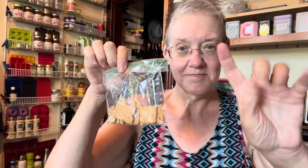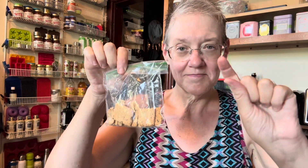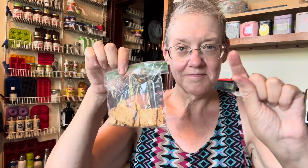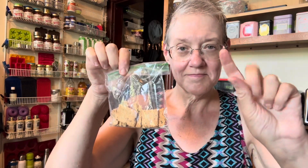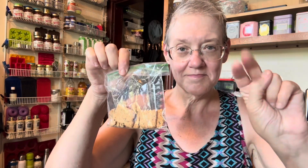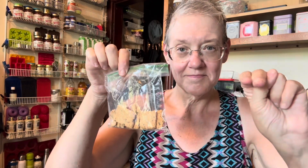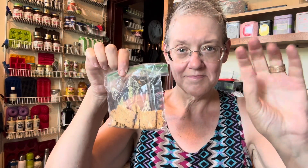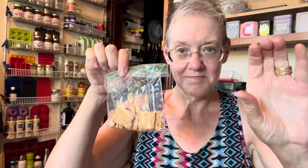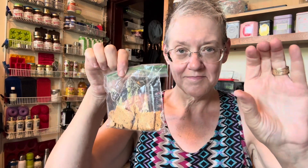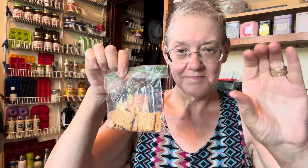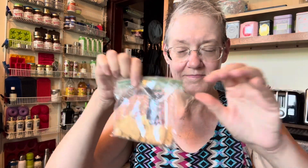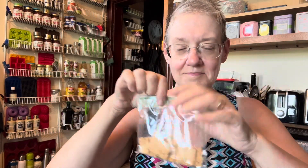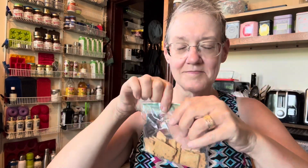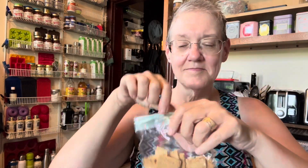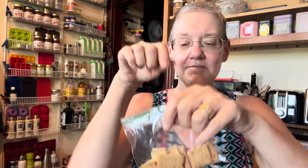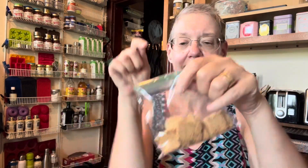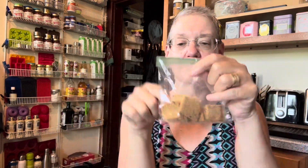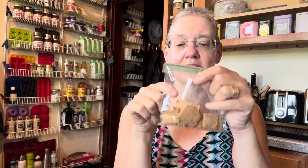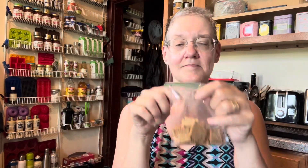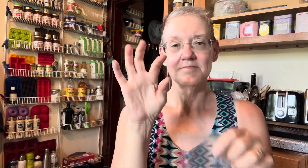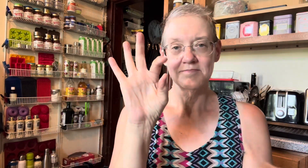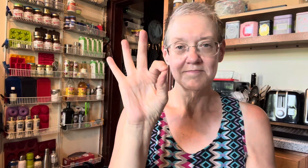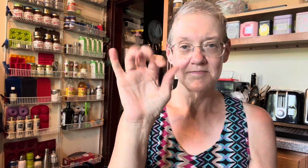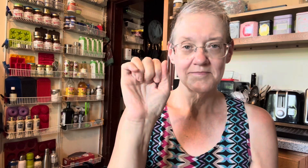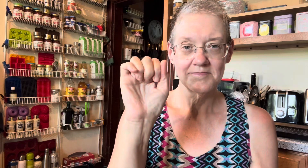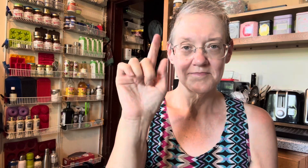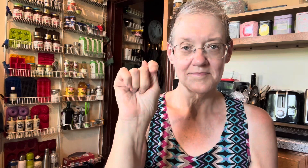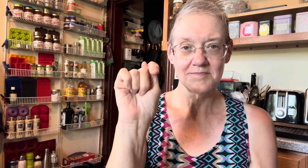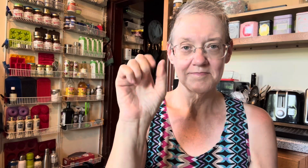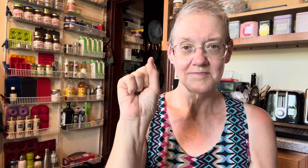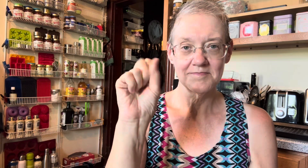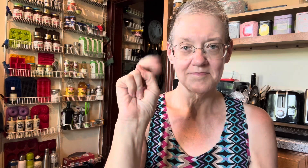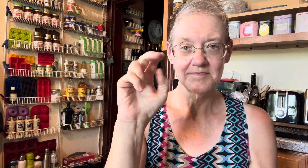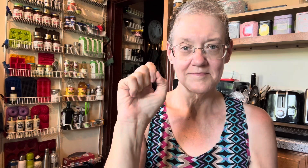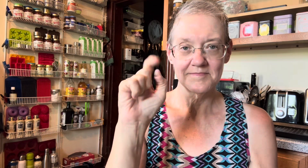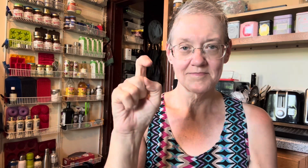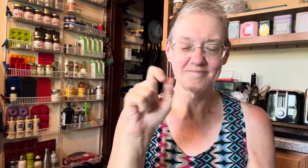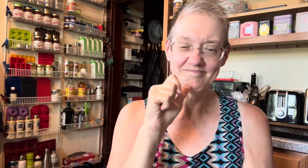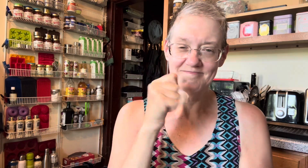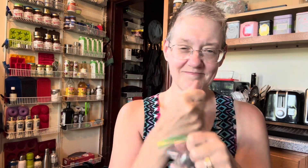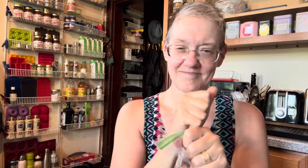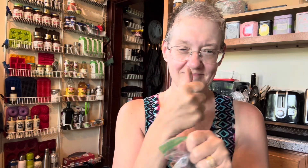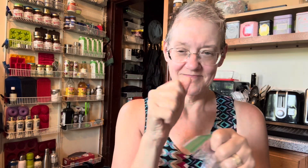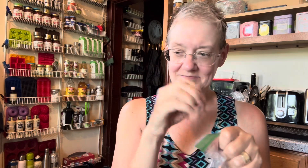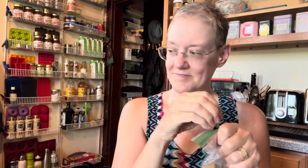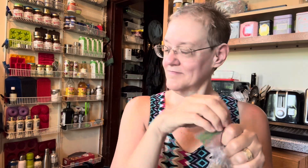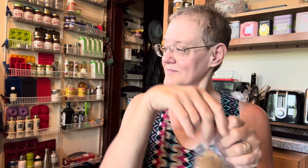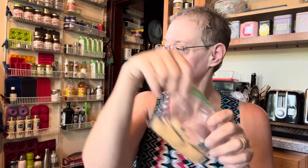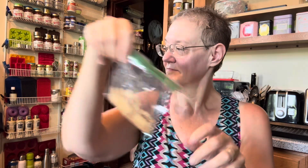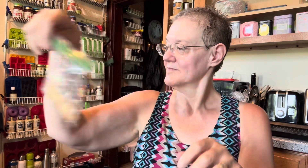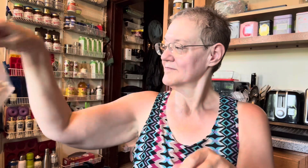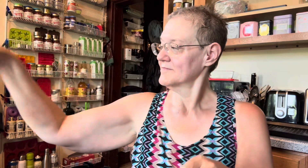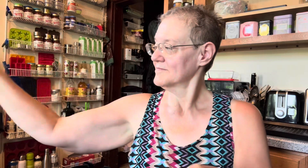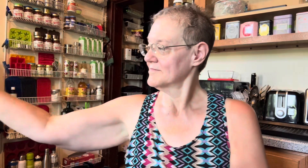1.4 grams of net carbs. These are fat snacks, which of course they don't make anymore.